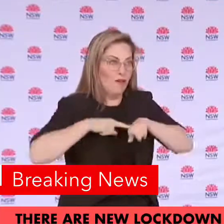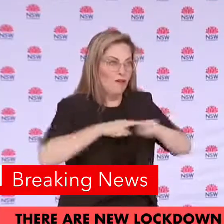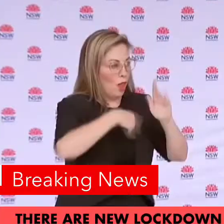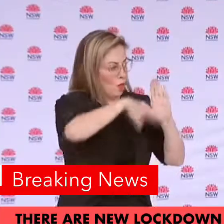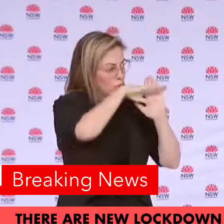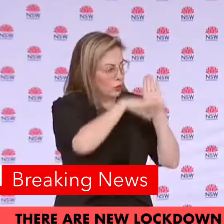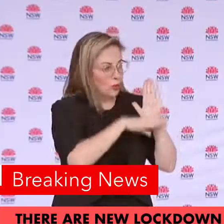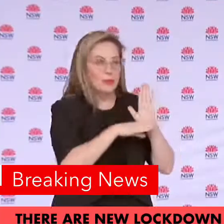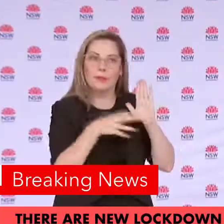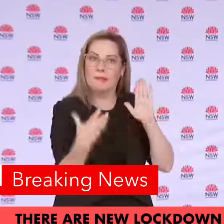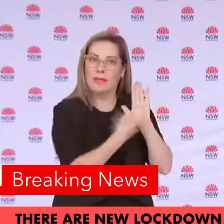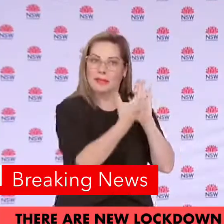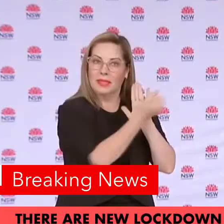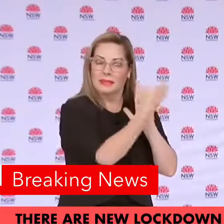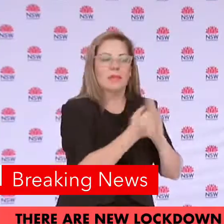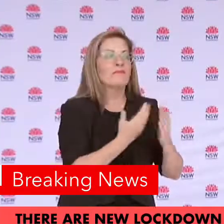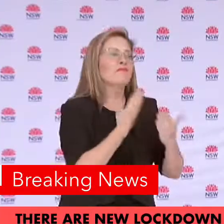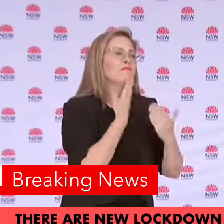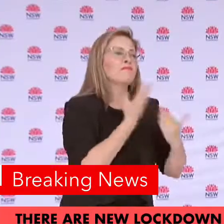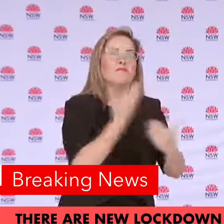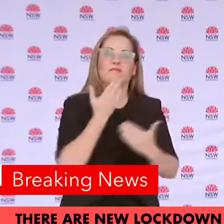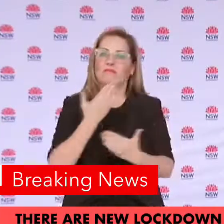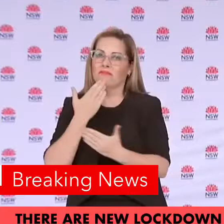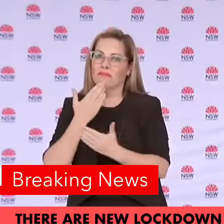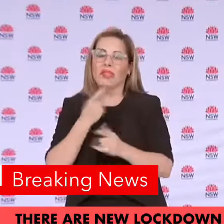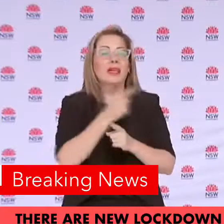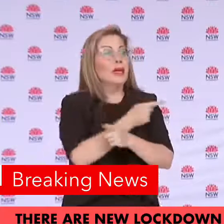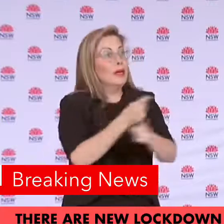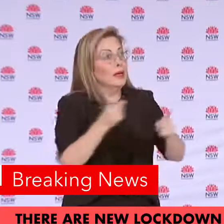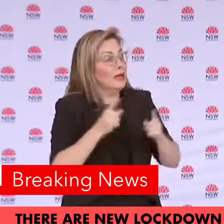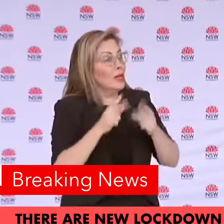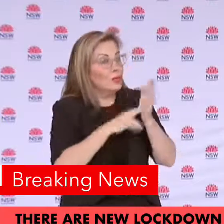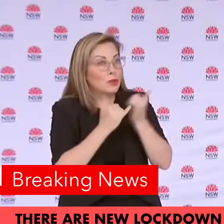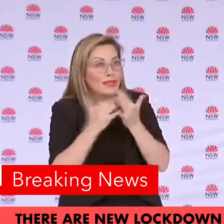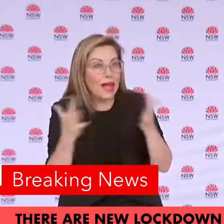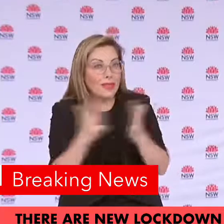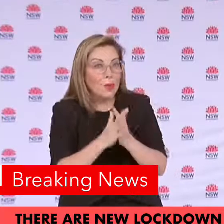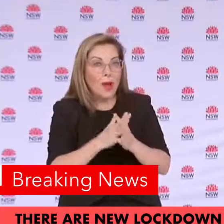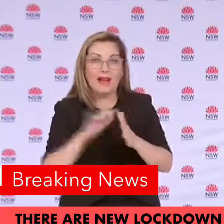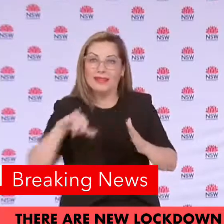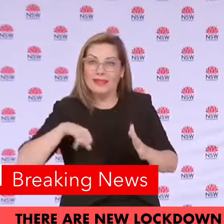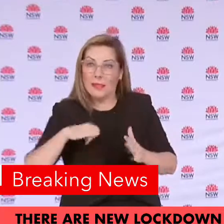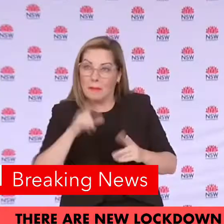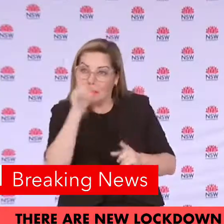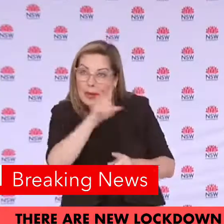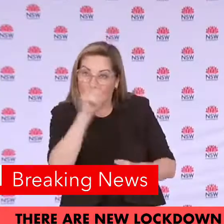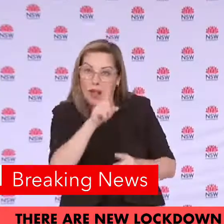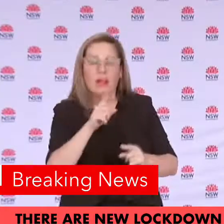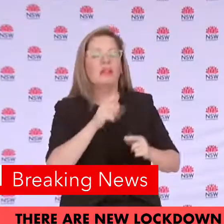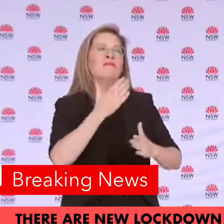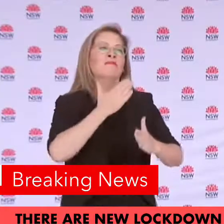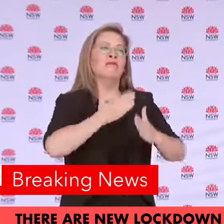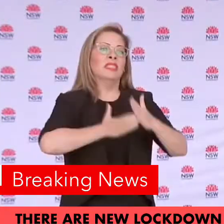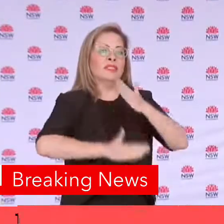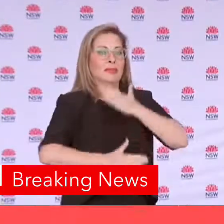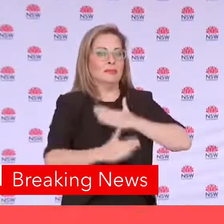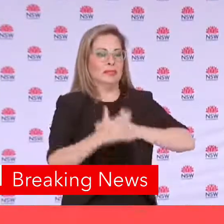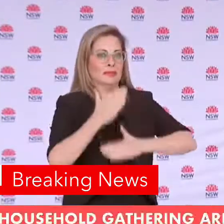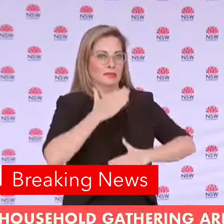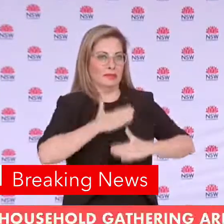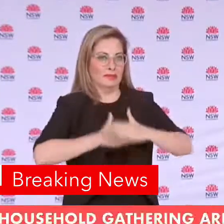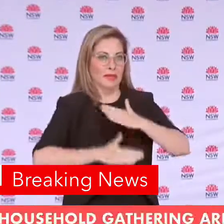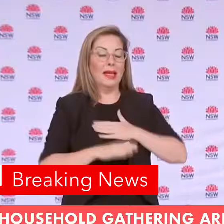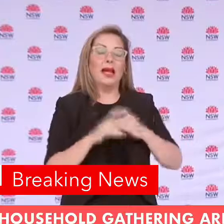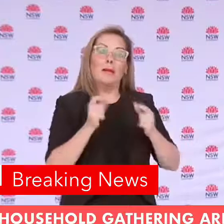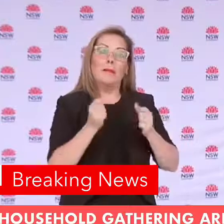pandemic. I want to thank everybody for their patience, and I also want us to turn our mind and our attention to people who know they'll be in quarantine